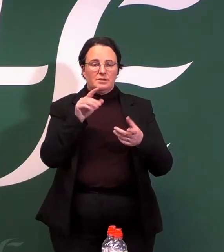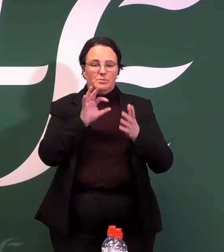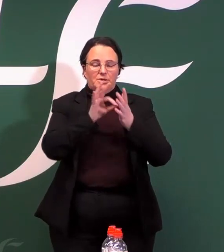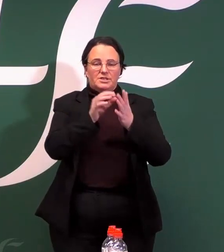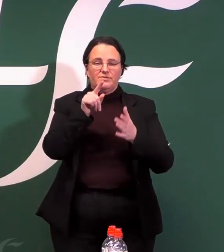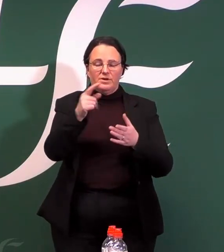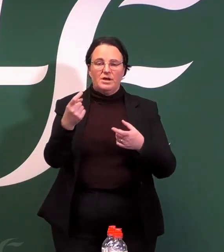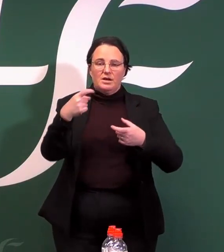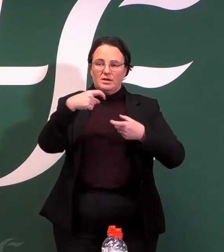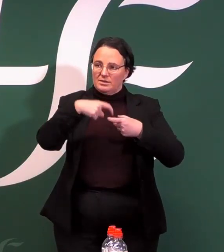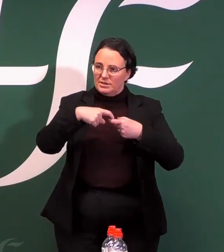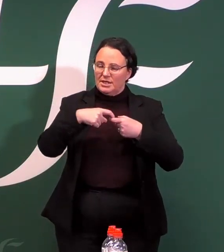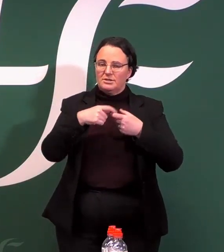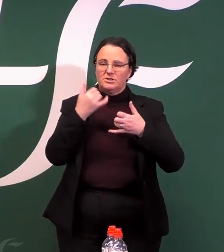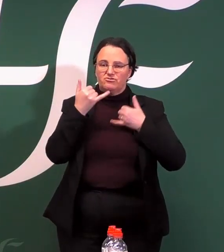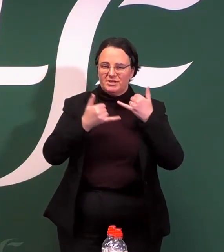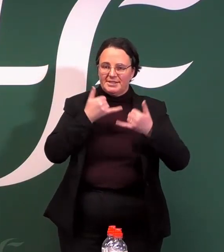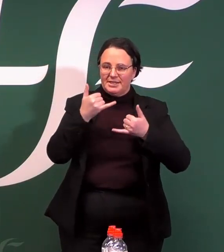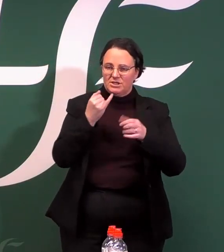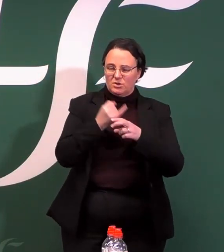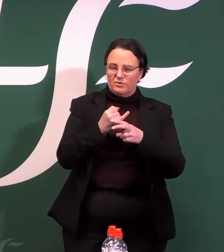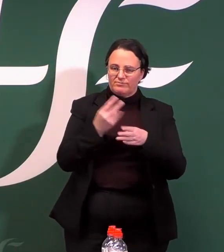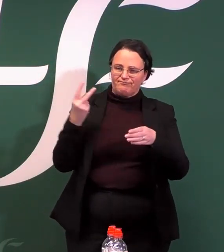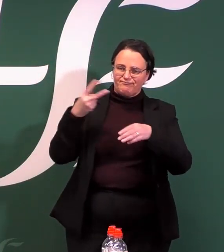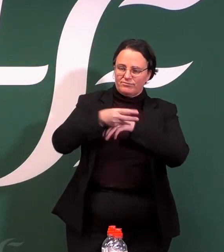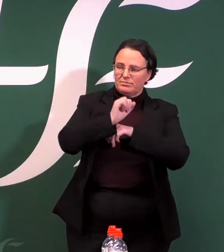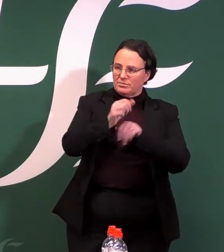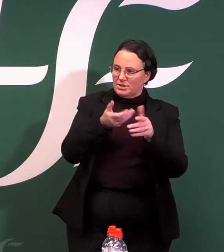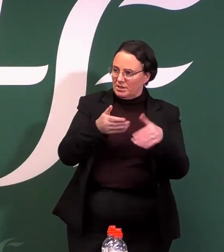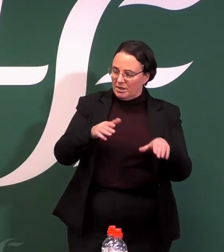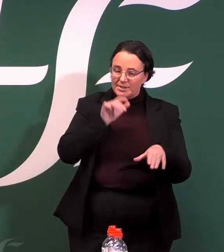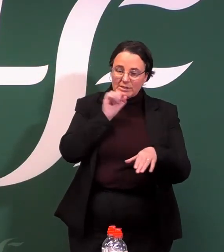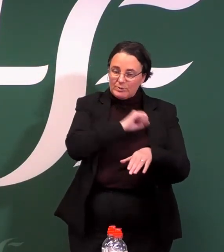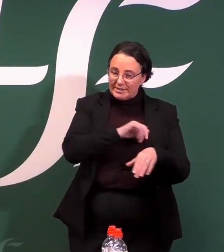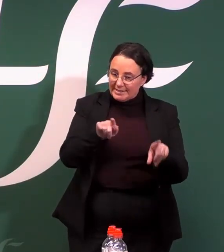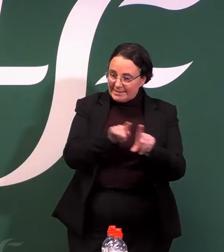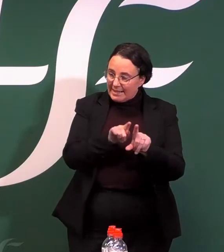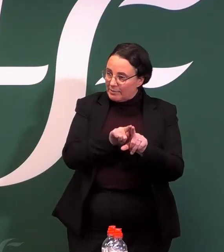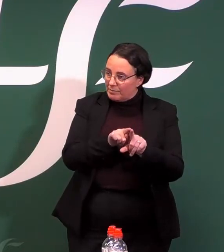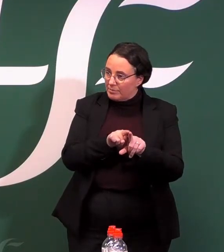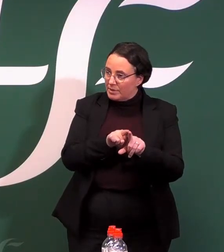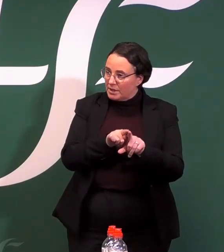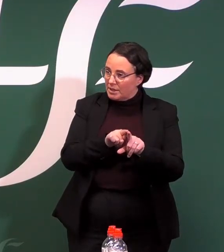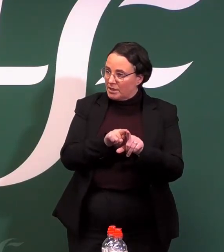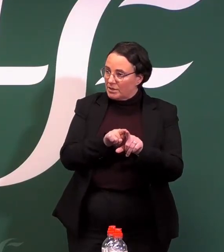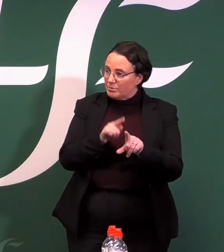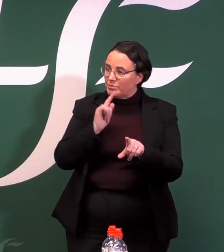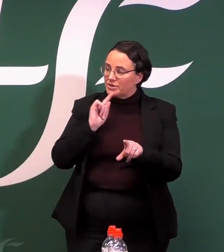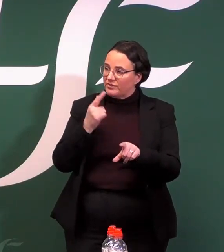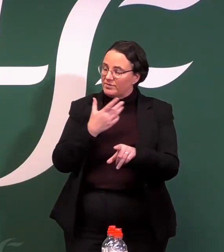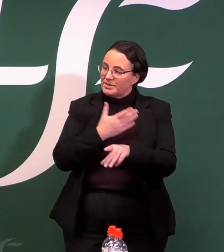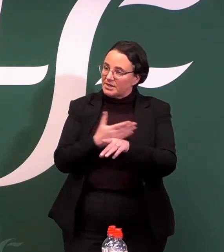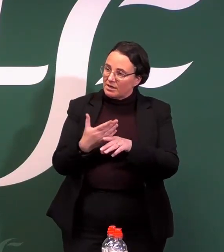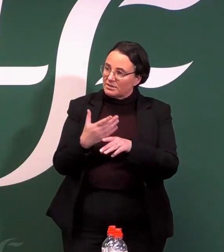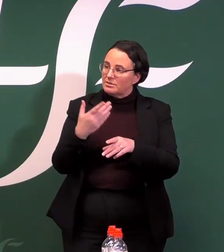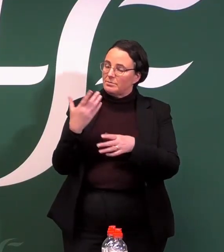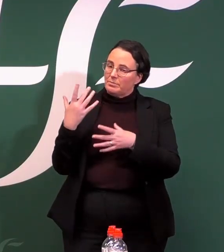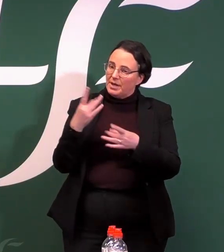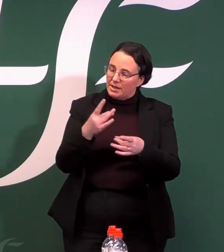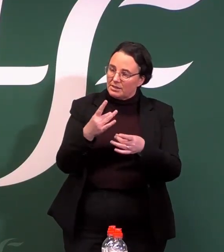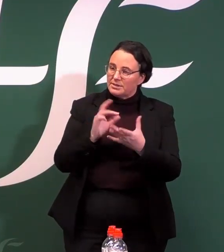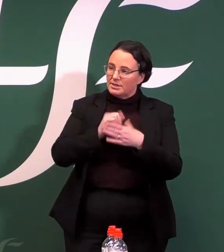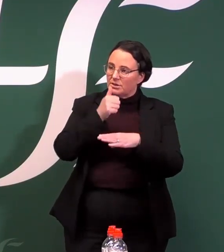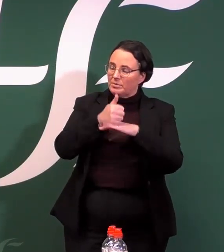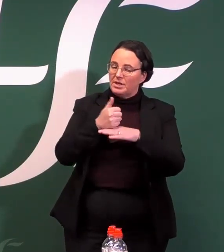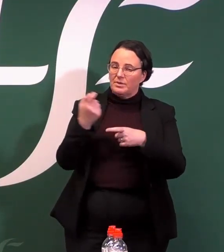in schools being very disruptive for children, presumably that still stands, and I think the contact tracing has been resumed in schools. It's that,